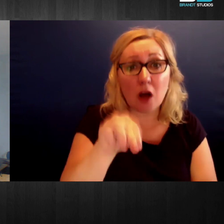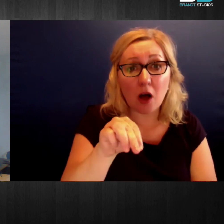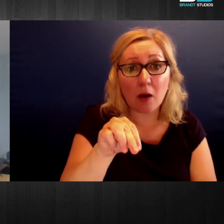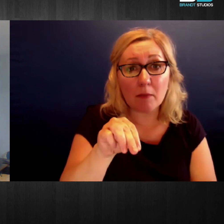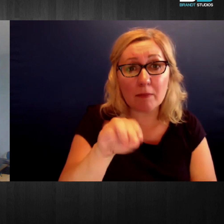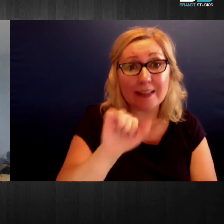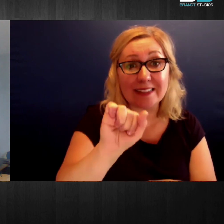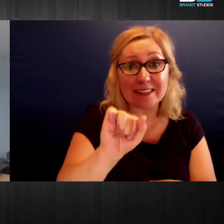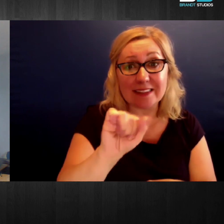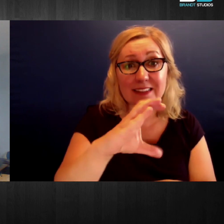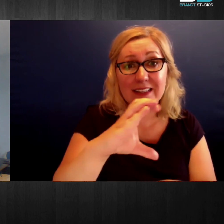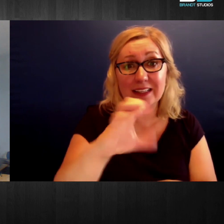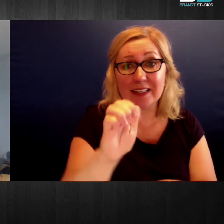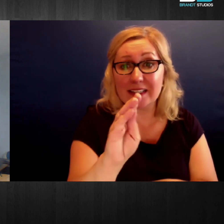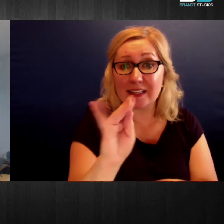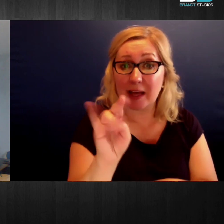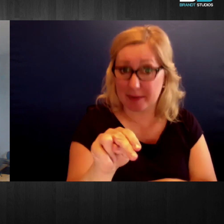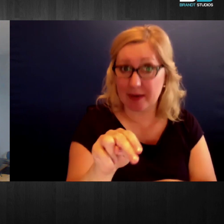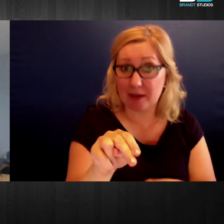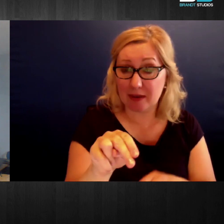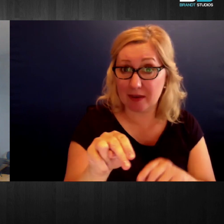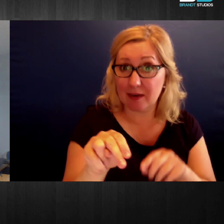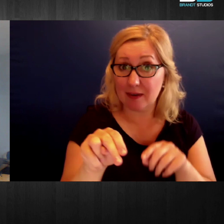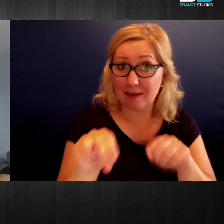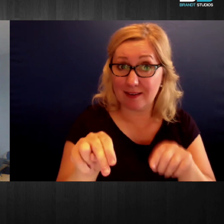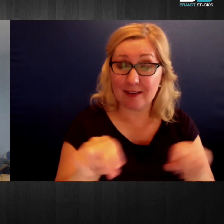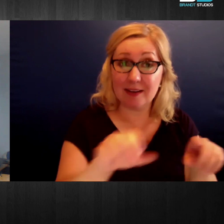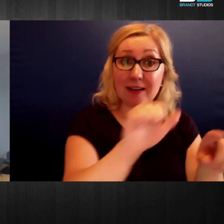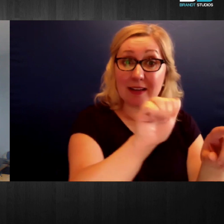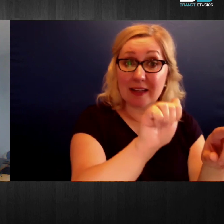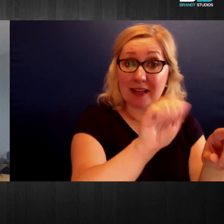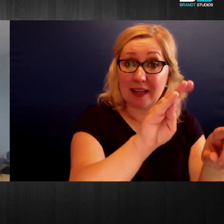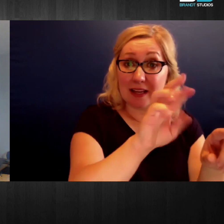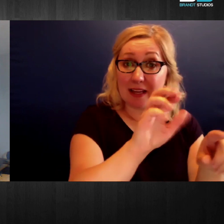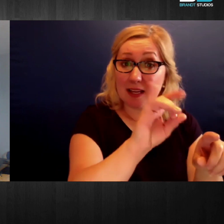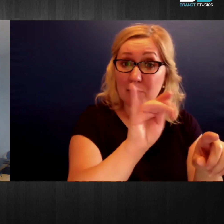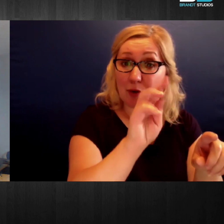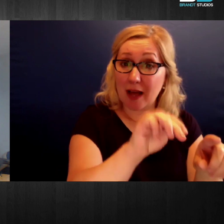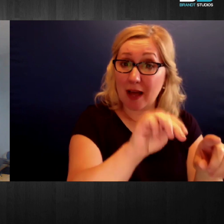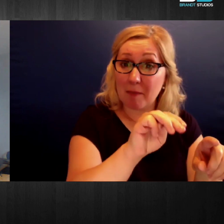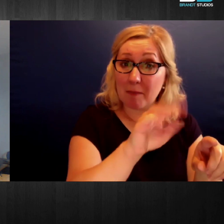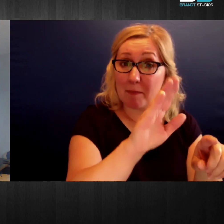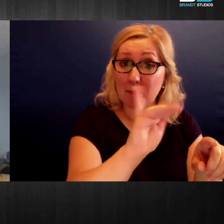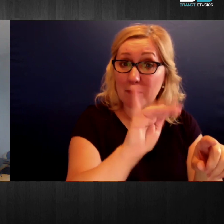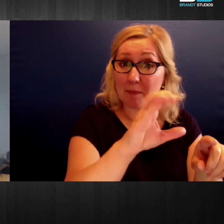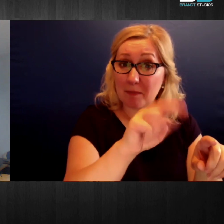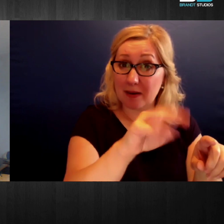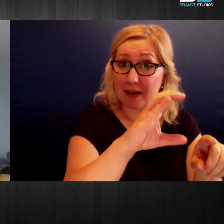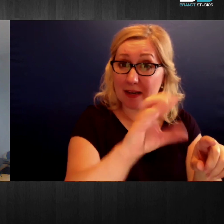Allegedly, Abraham Lincoln met Harriet and said, "So you're the little woman who wrote the book that started this great war 10 years later in